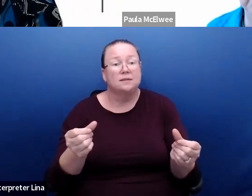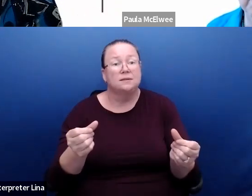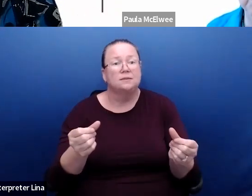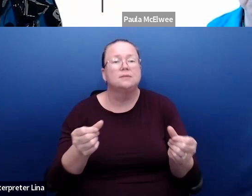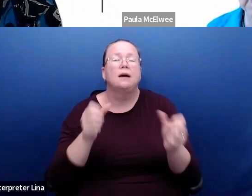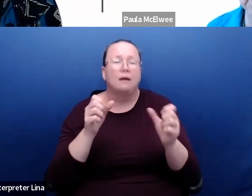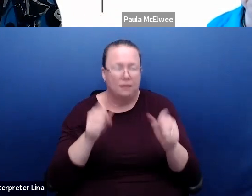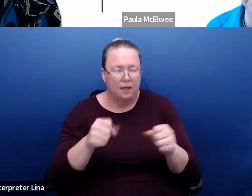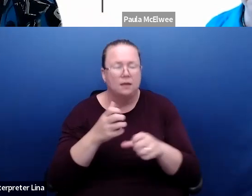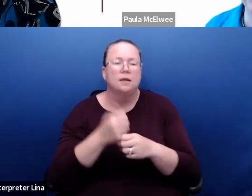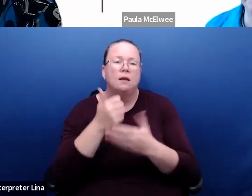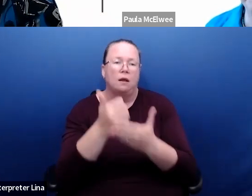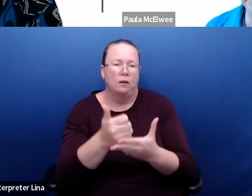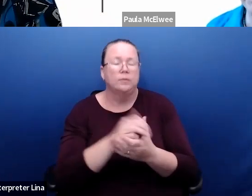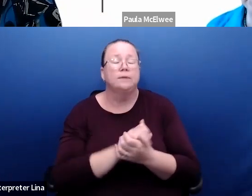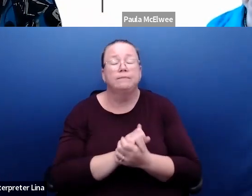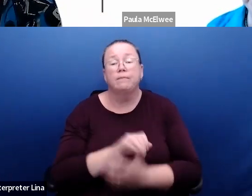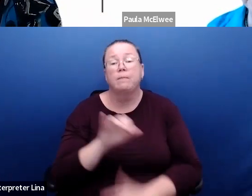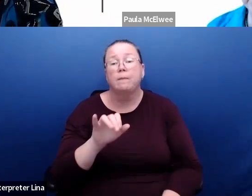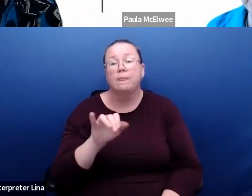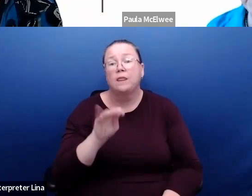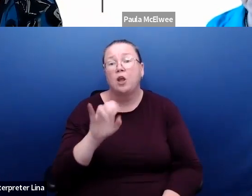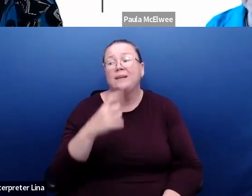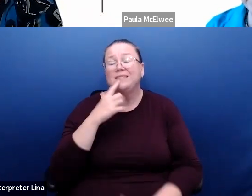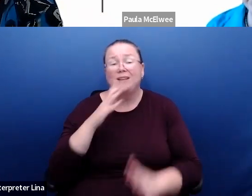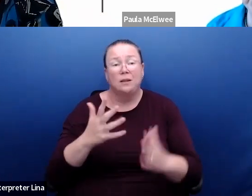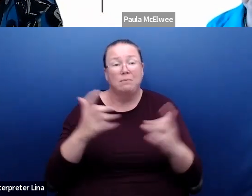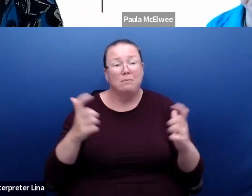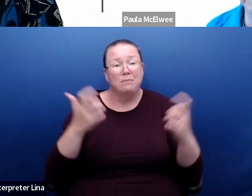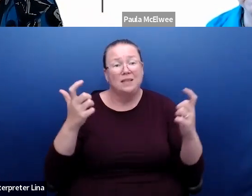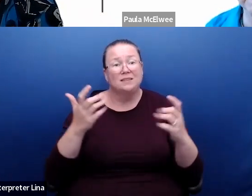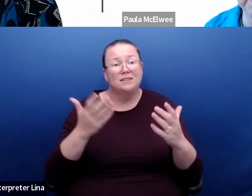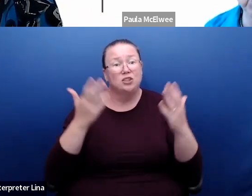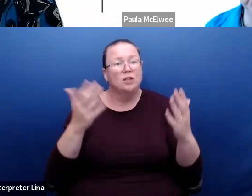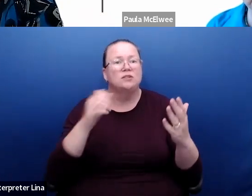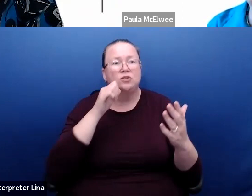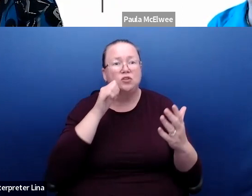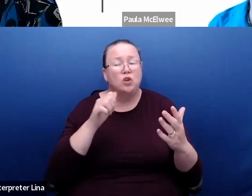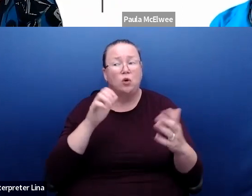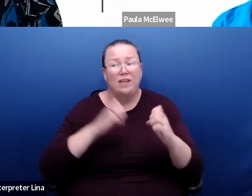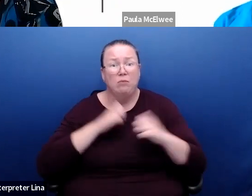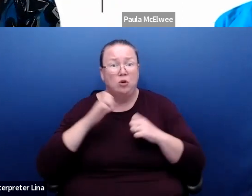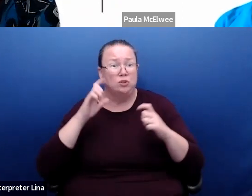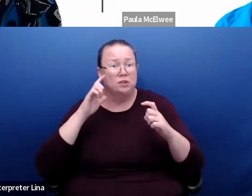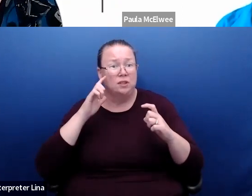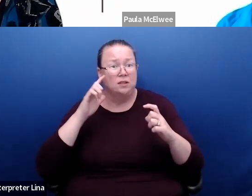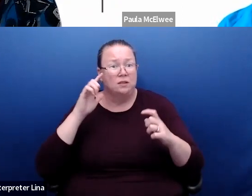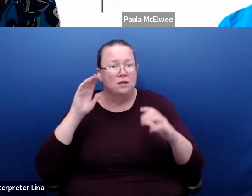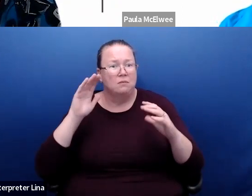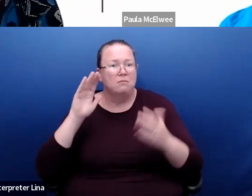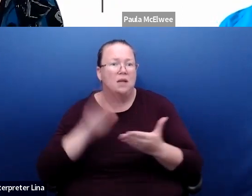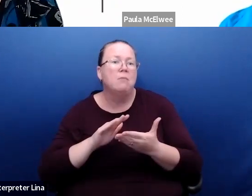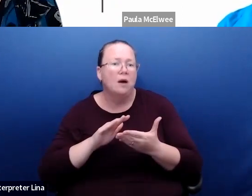to get help. And Jamie mentioned her biggest suggestion is don't minimize the emotions that the person is feeling